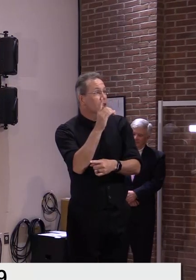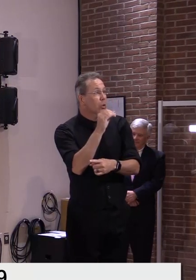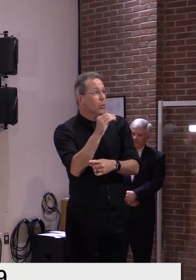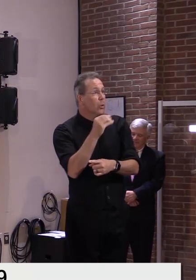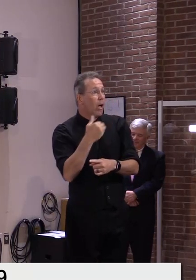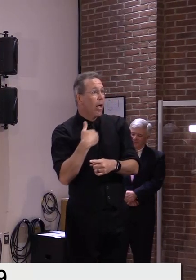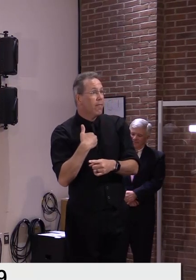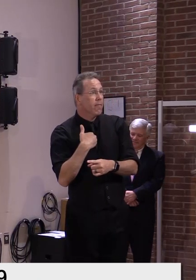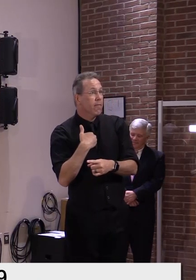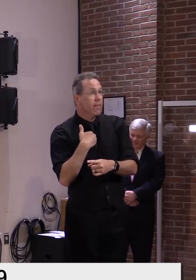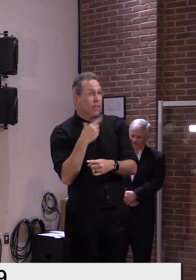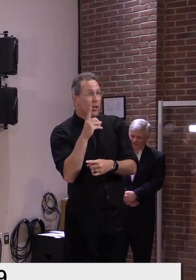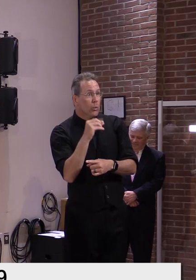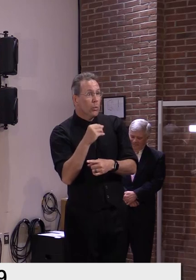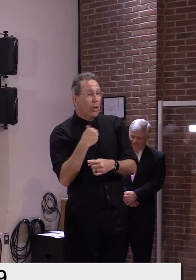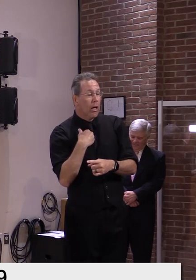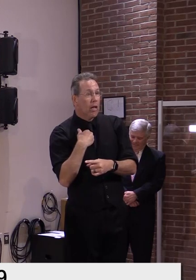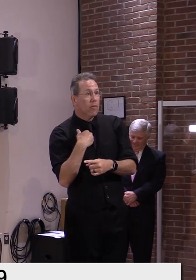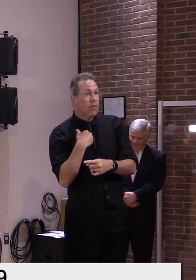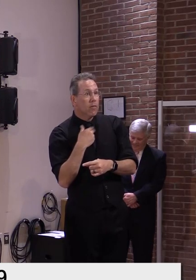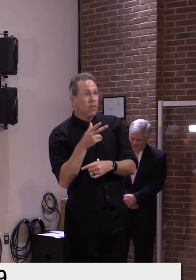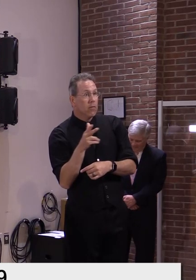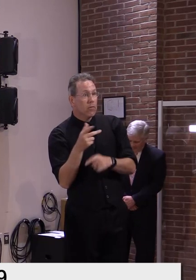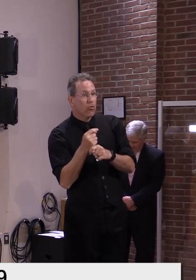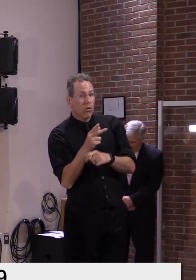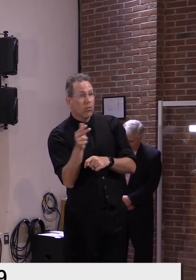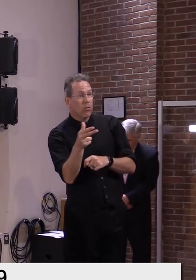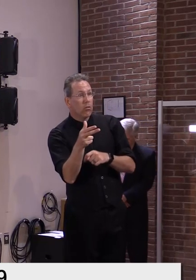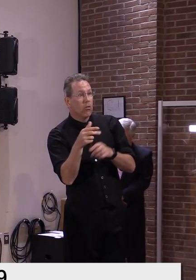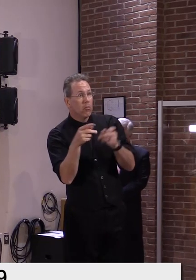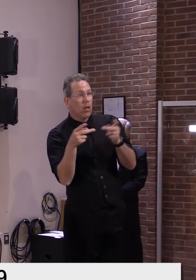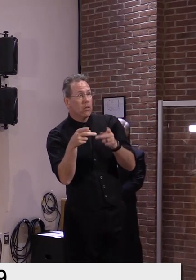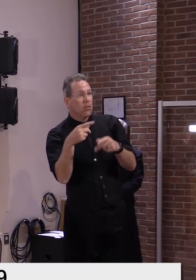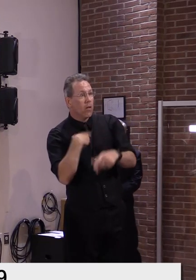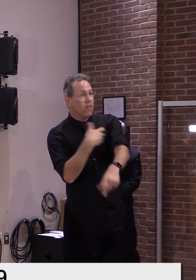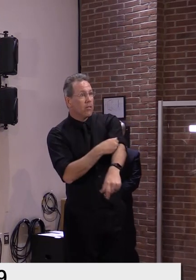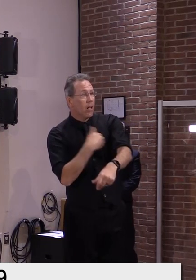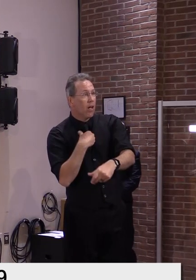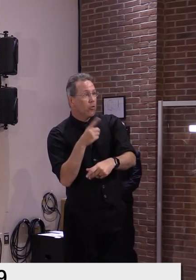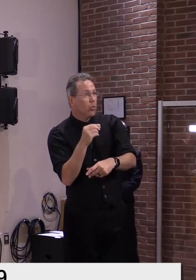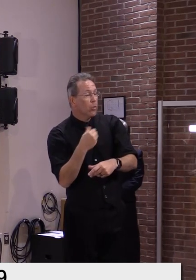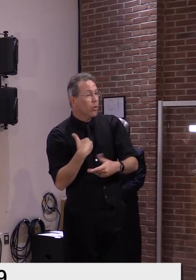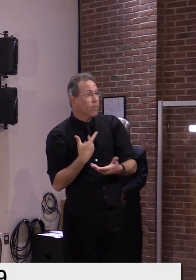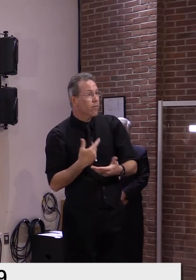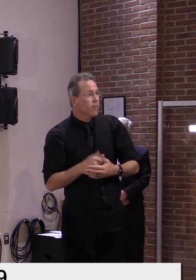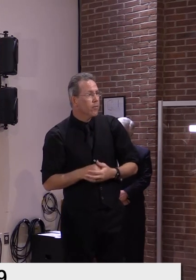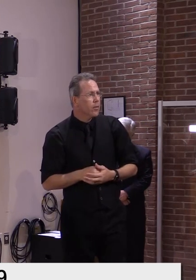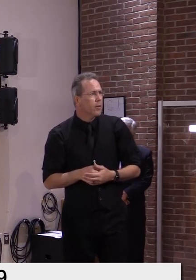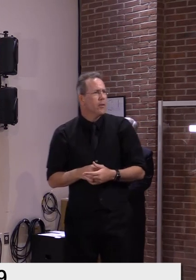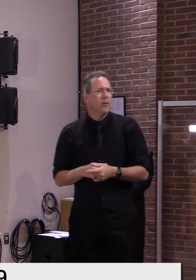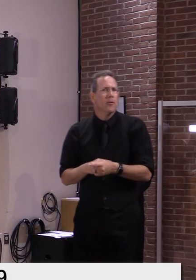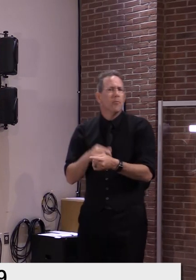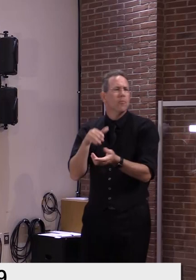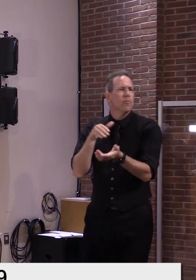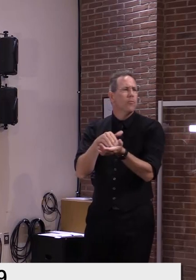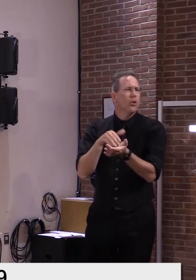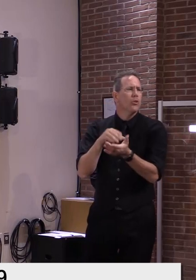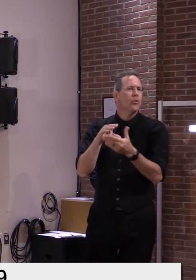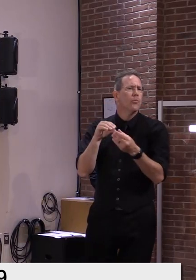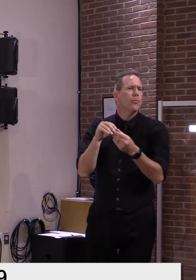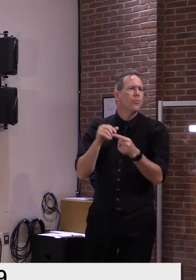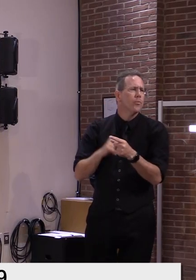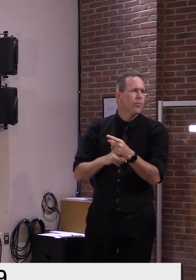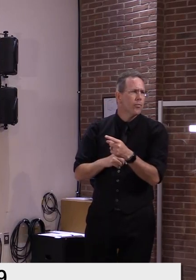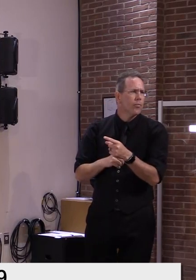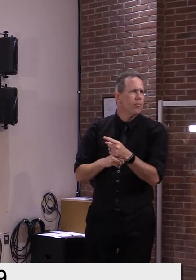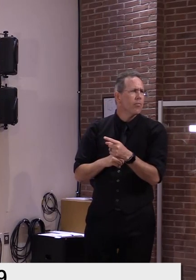Dr. Levine, can you please address the various deaths linked to COVID-19 vaccine shots in